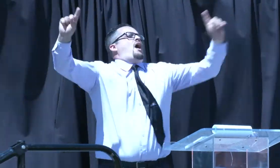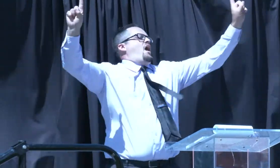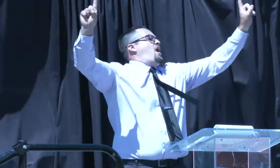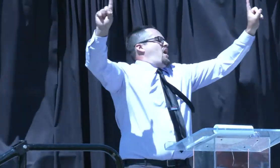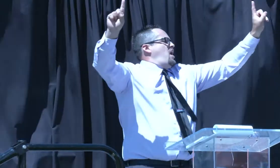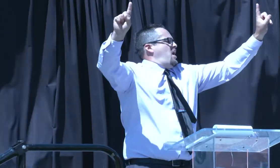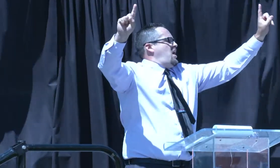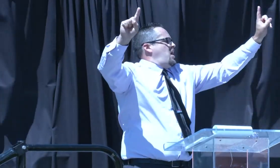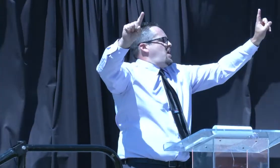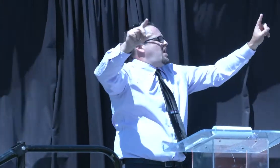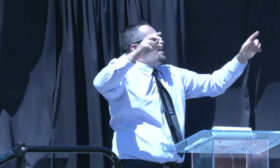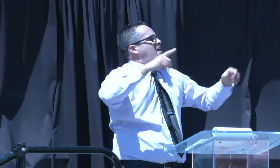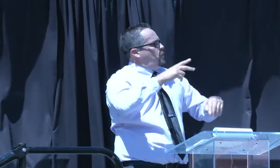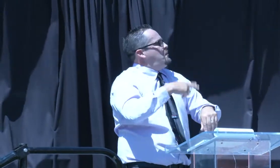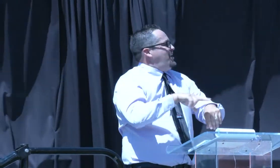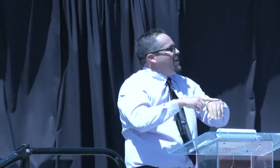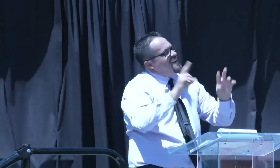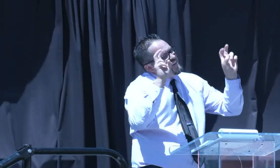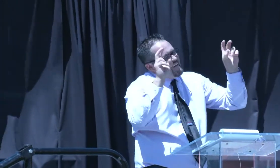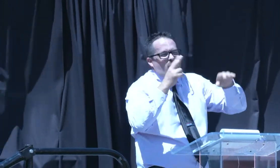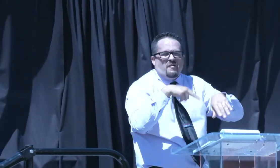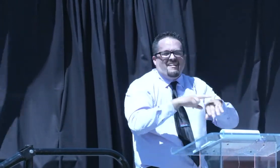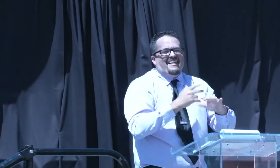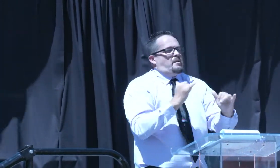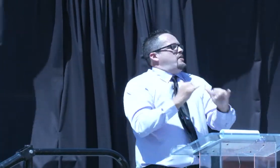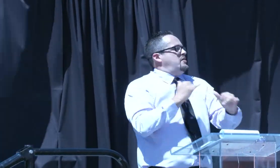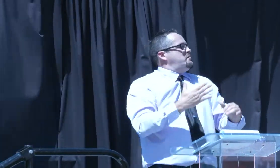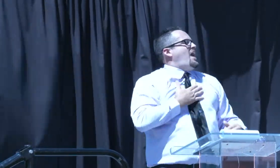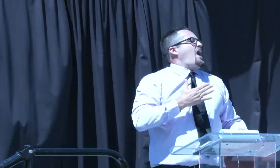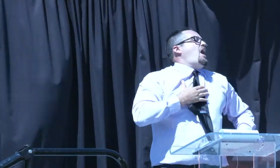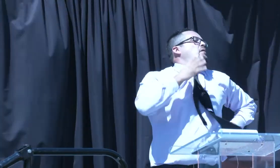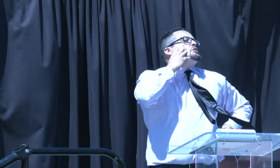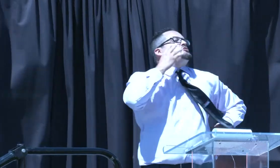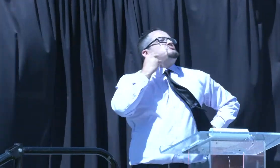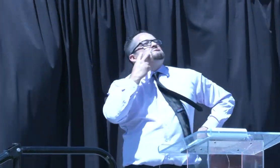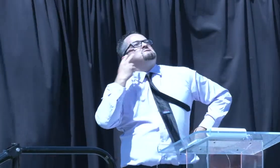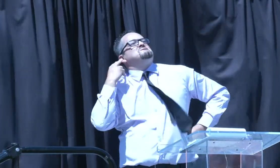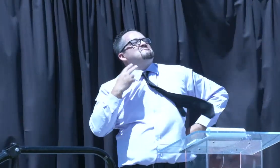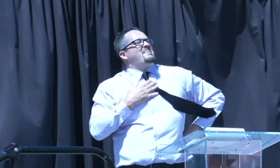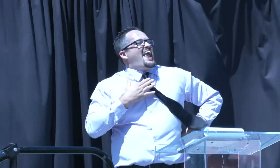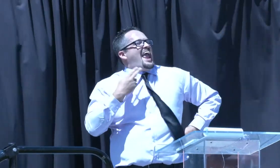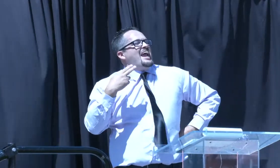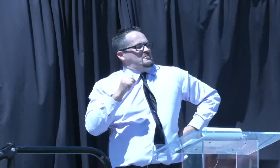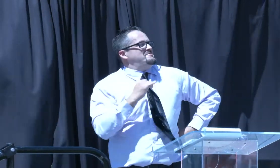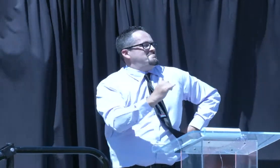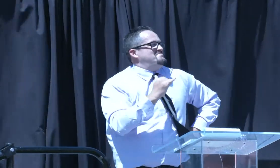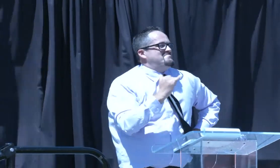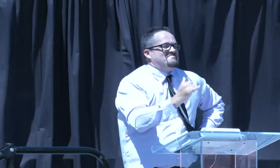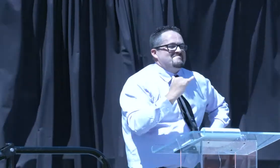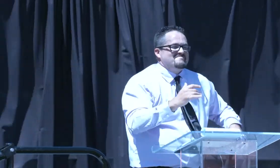In your junior and senior years, finally you guys had a normal school year.